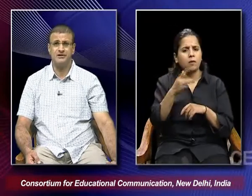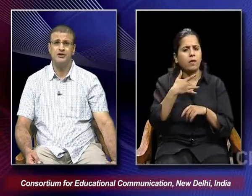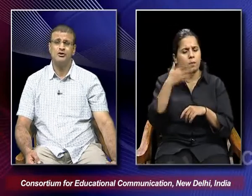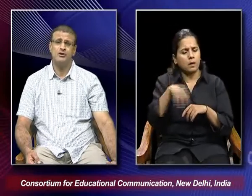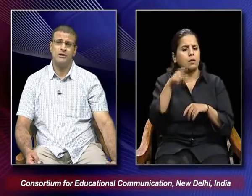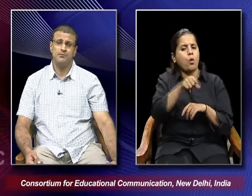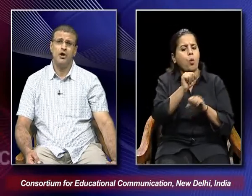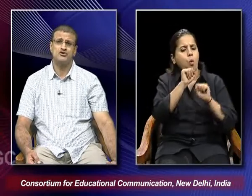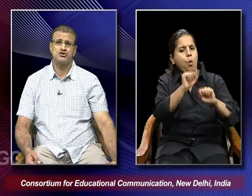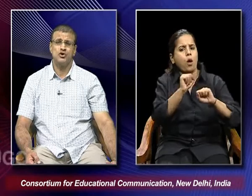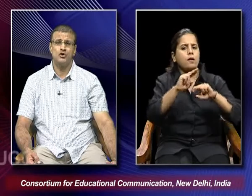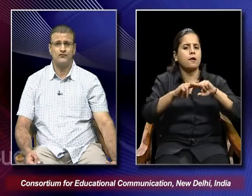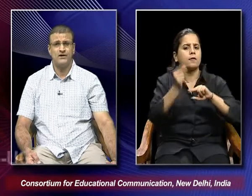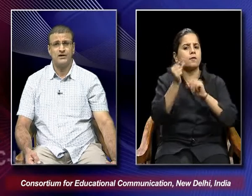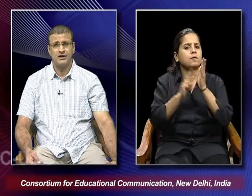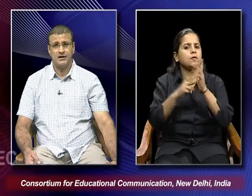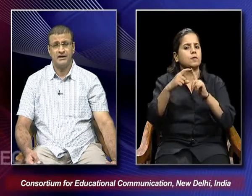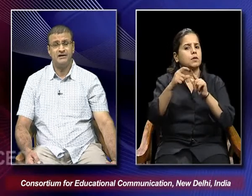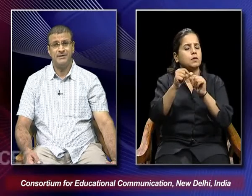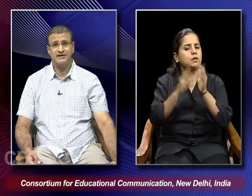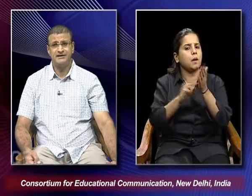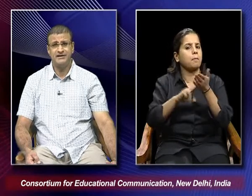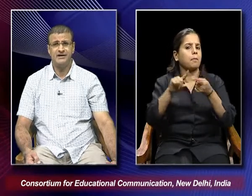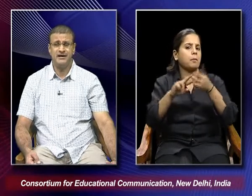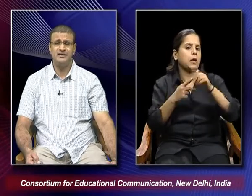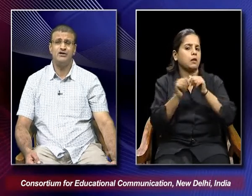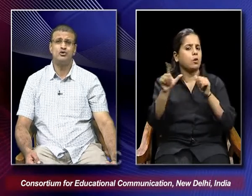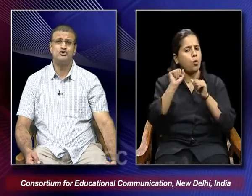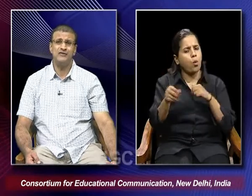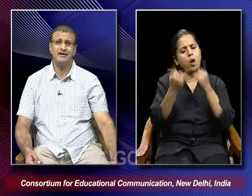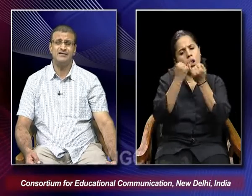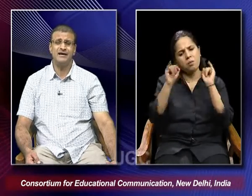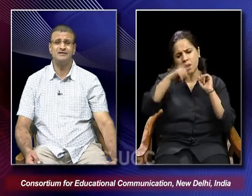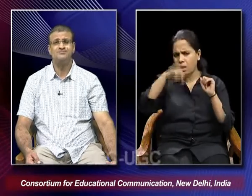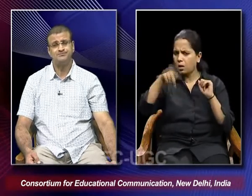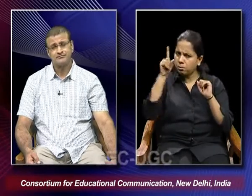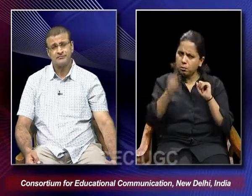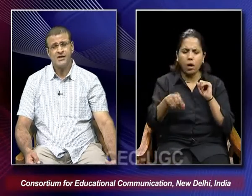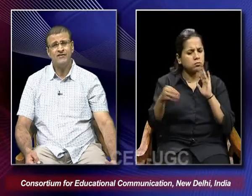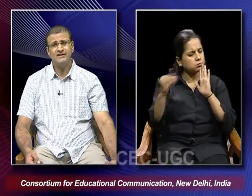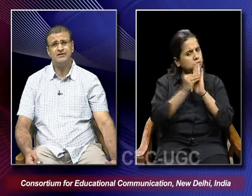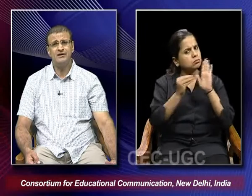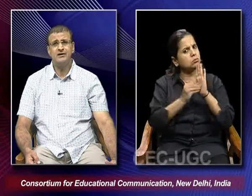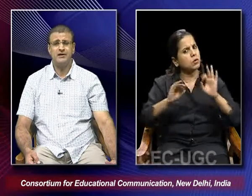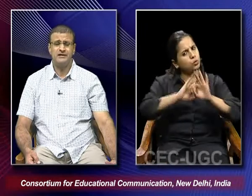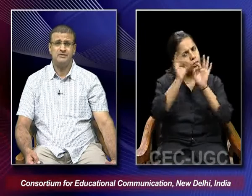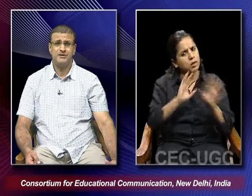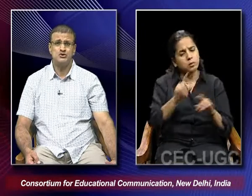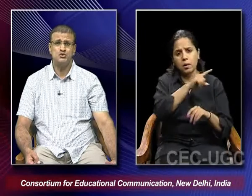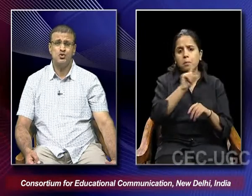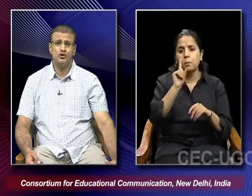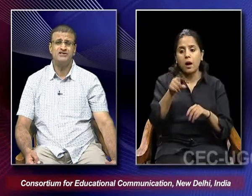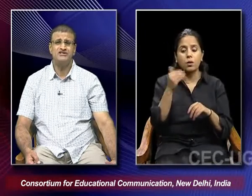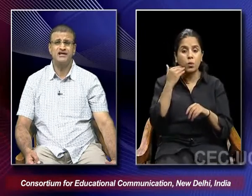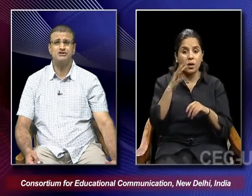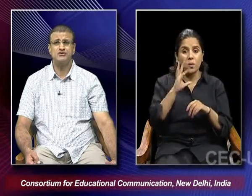fundamental blocks of an independent India. And they also felt that when they will in a way pursue